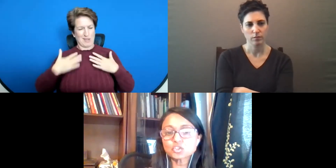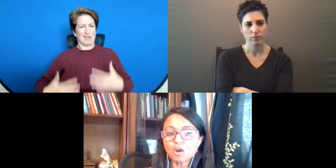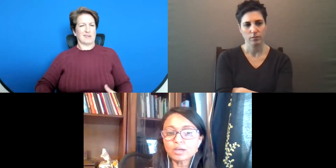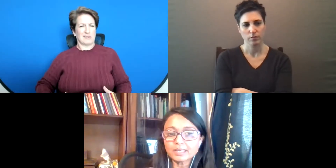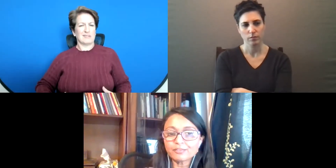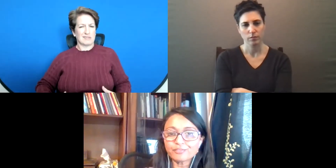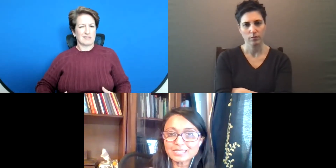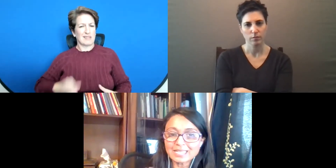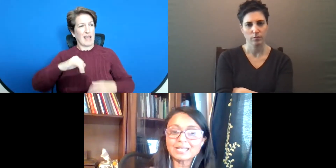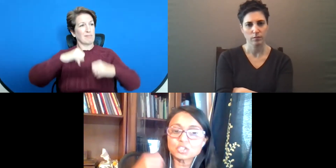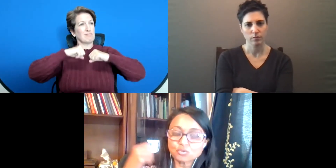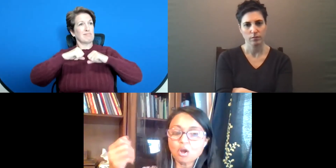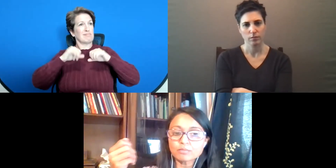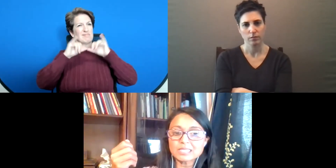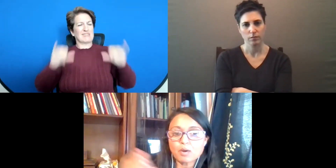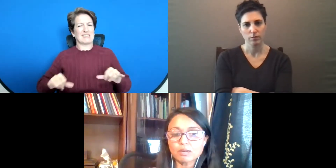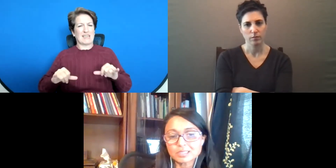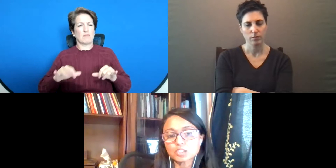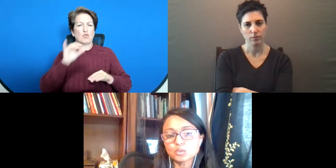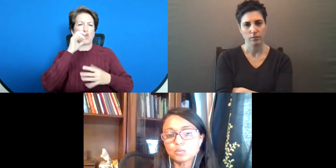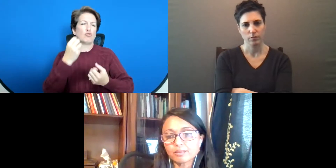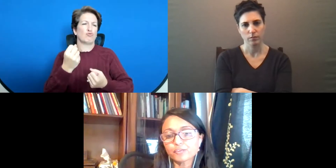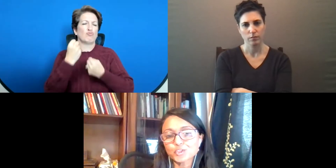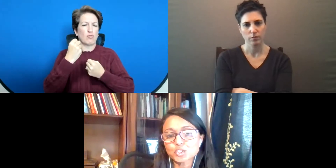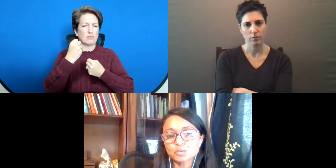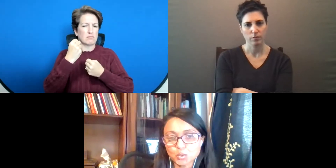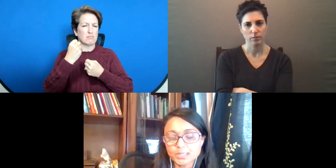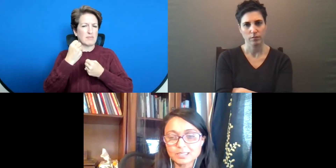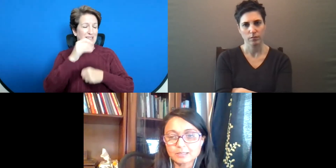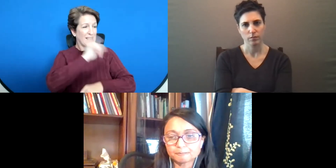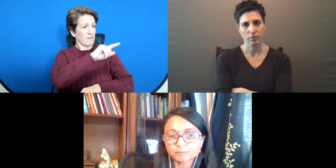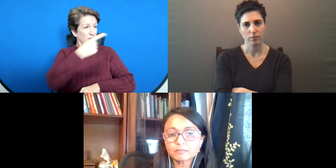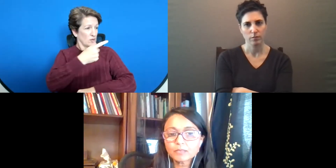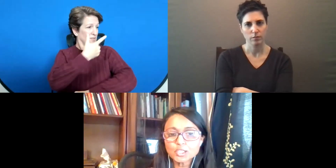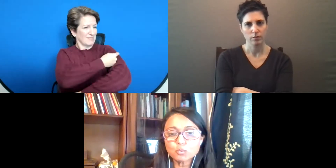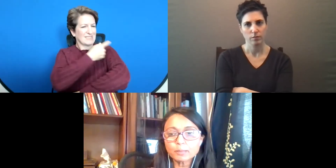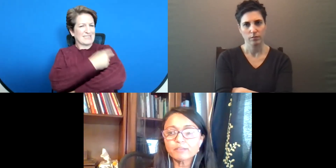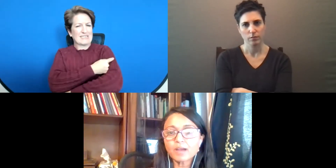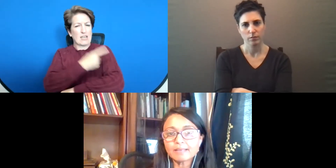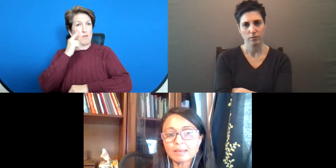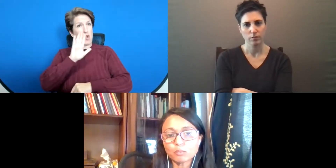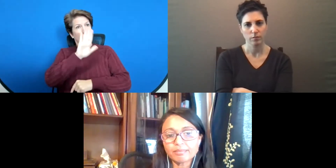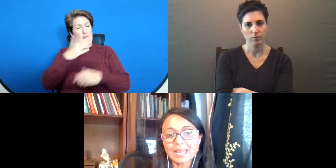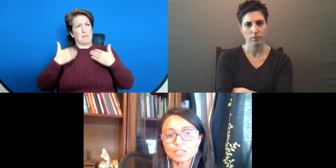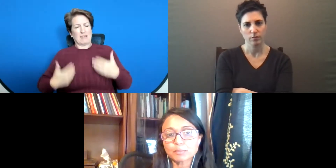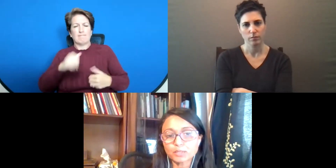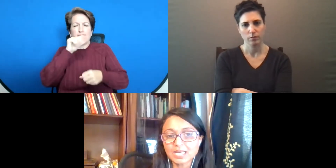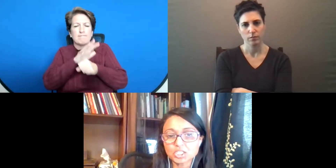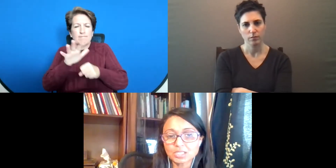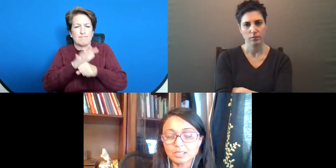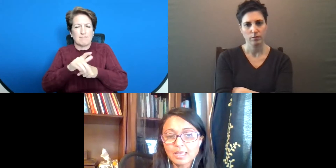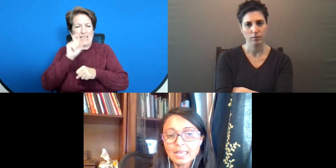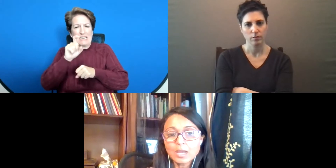was not strong enough to get a strong response to the first 2 doses. So we're providing them with